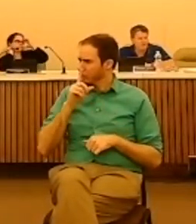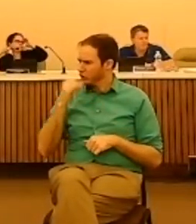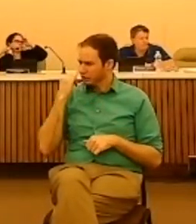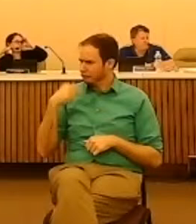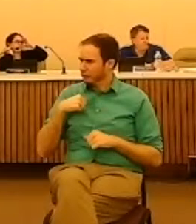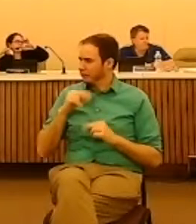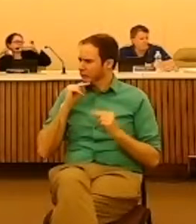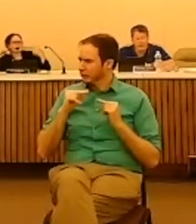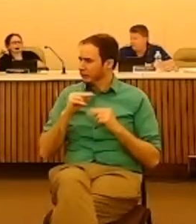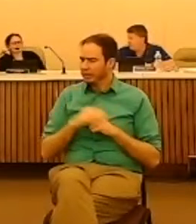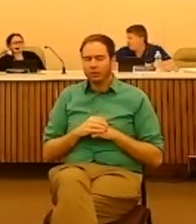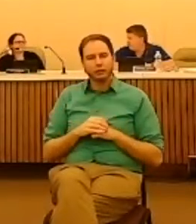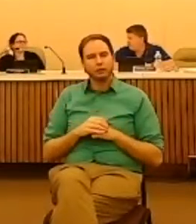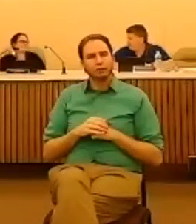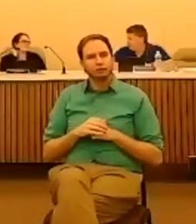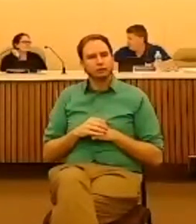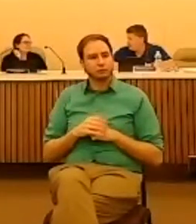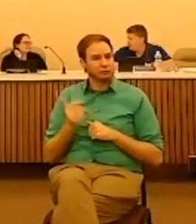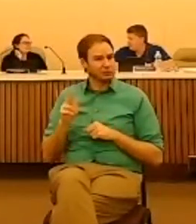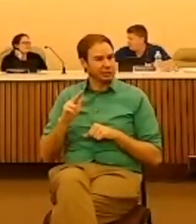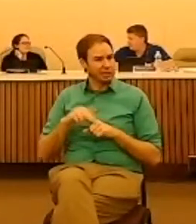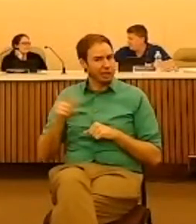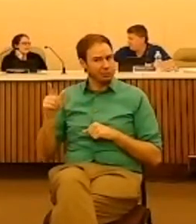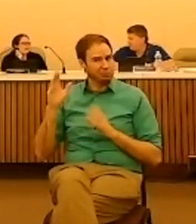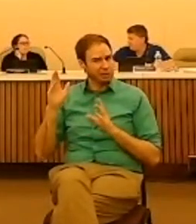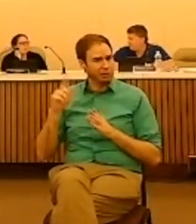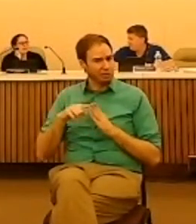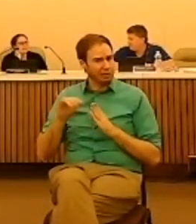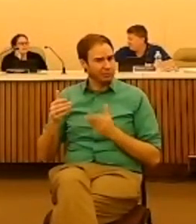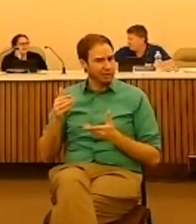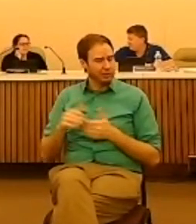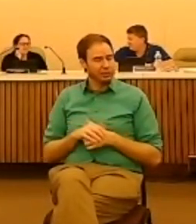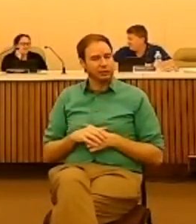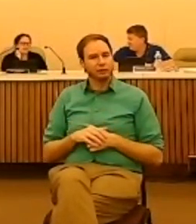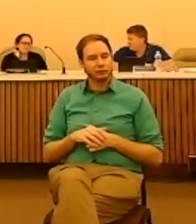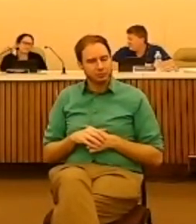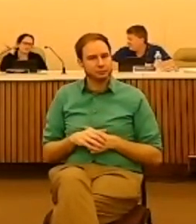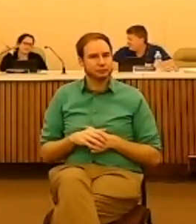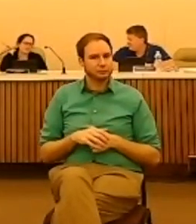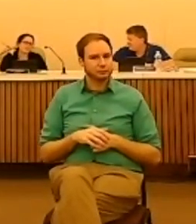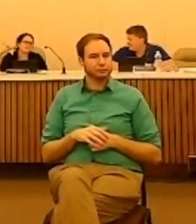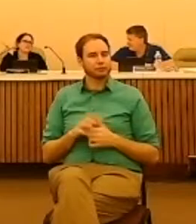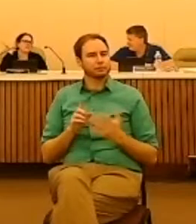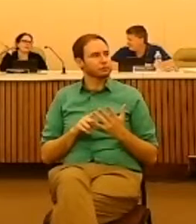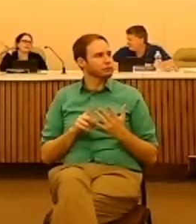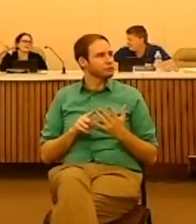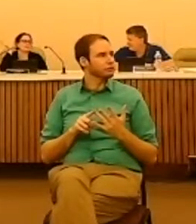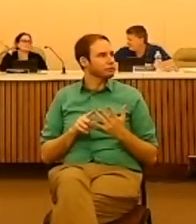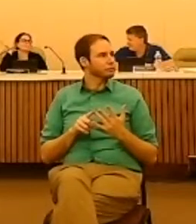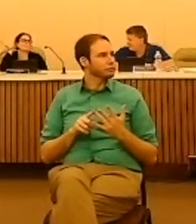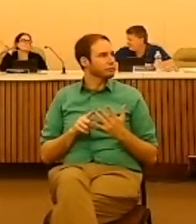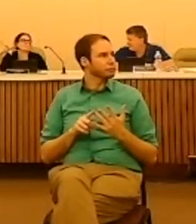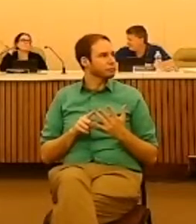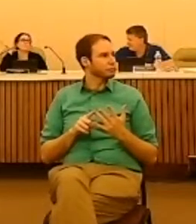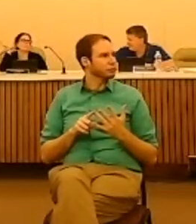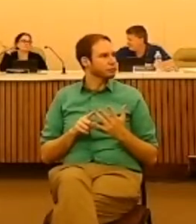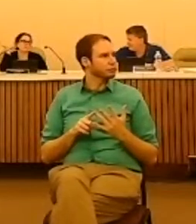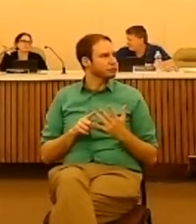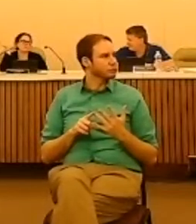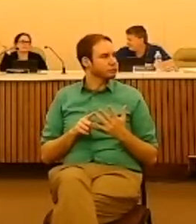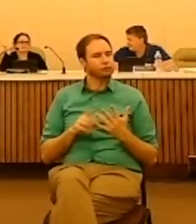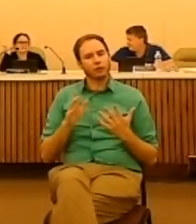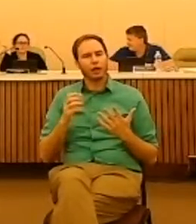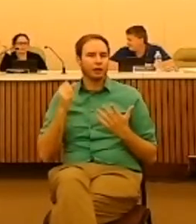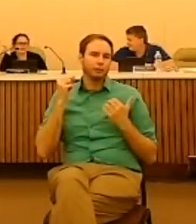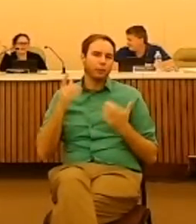way the national folks ought to be paying attention to the. Well, There are